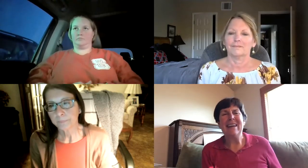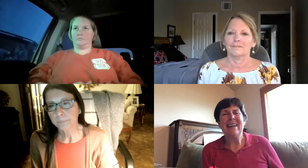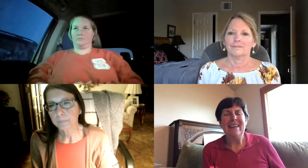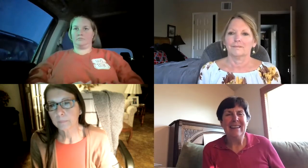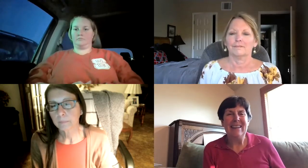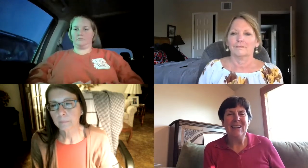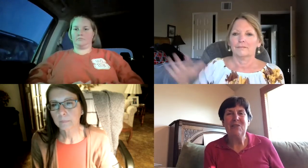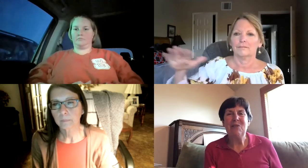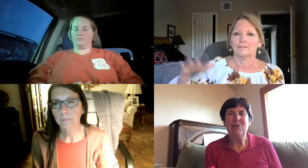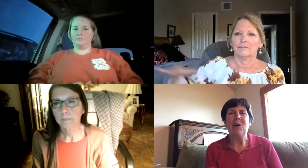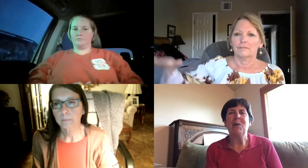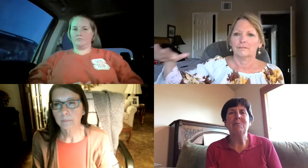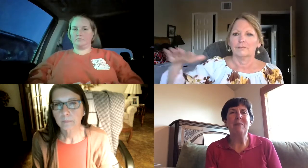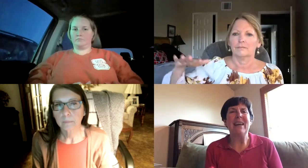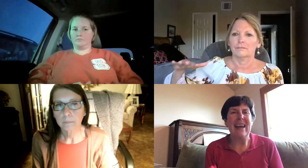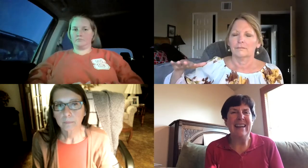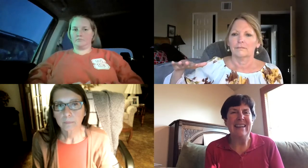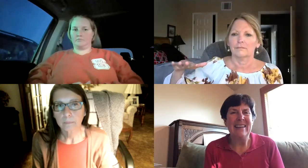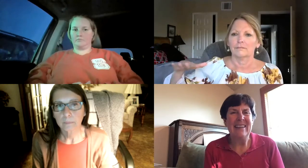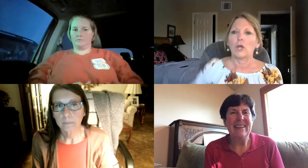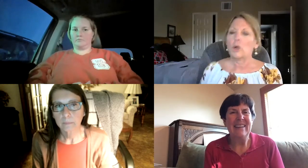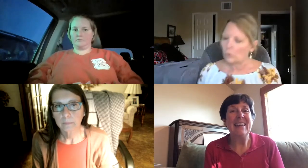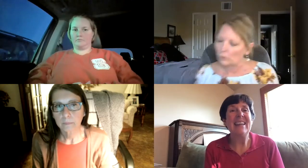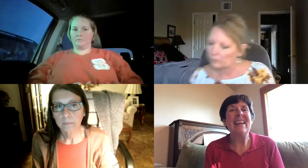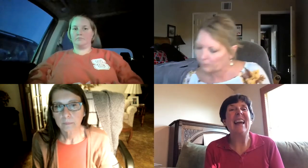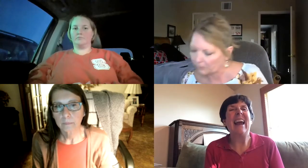Arrogant or big headed.